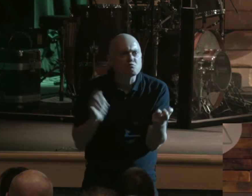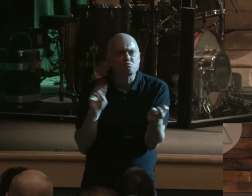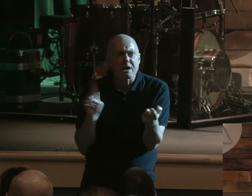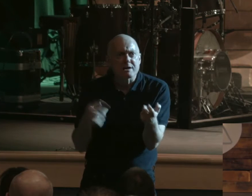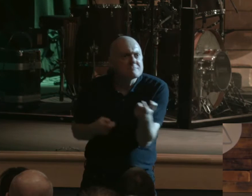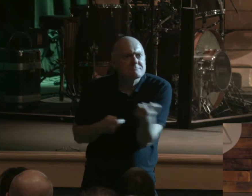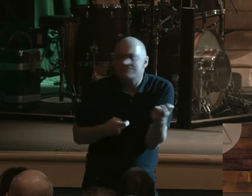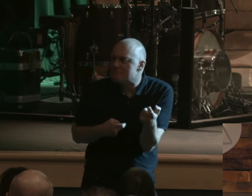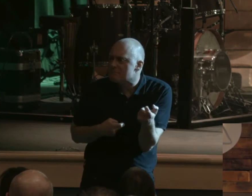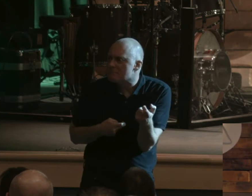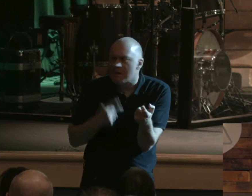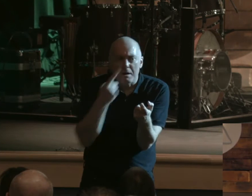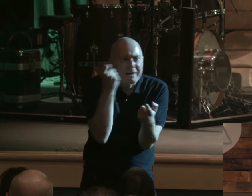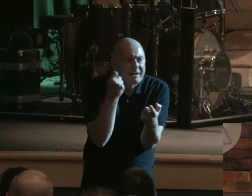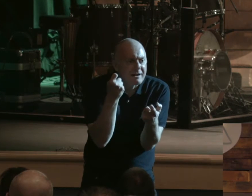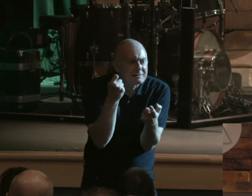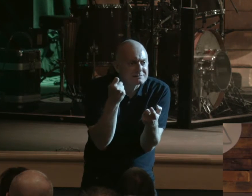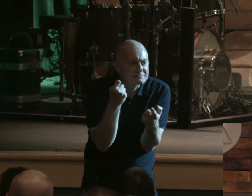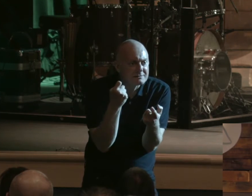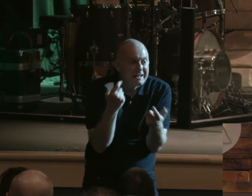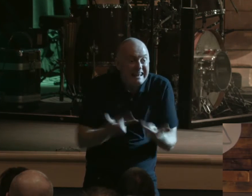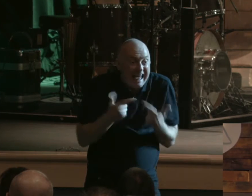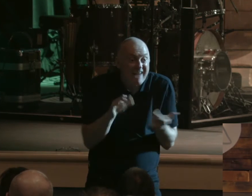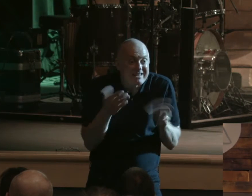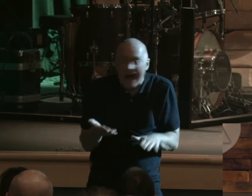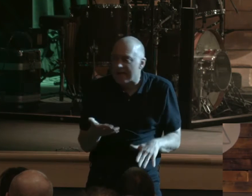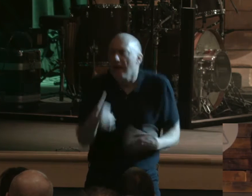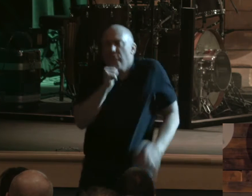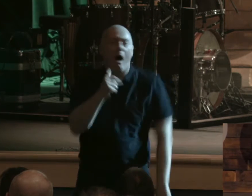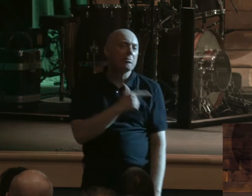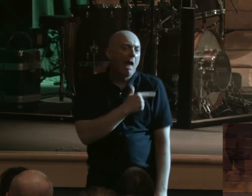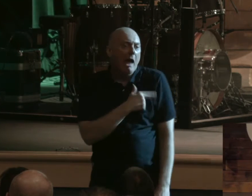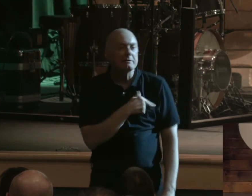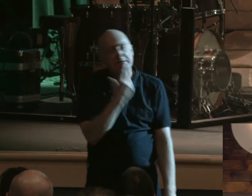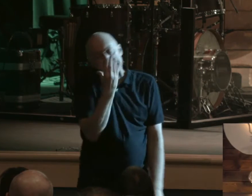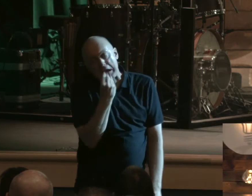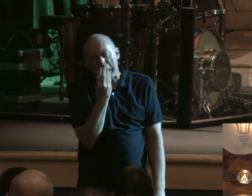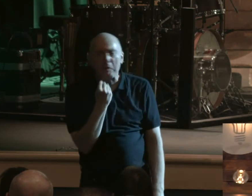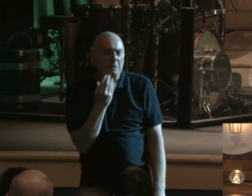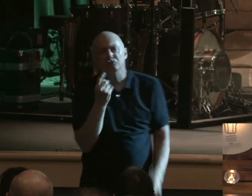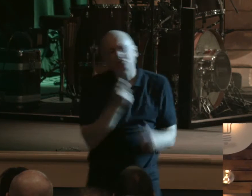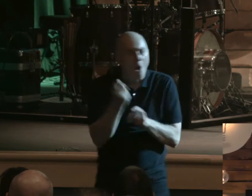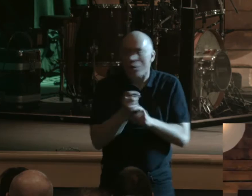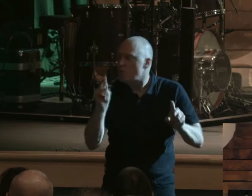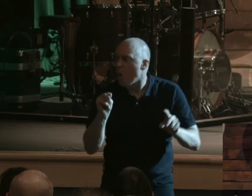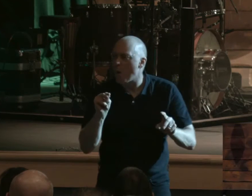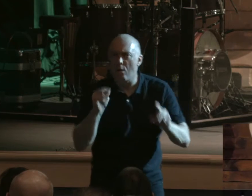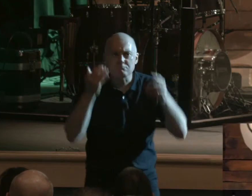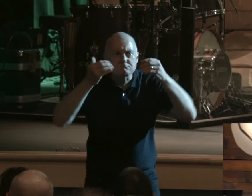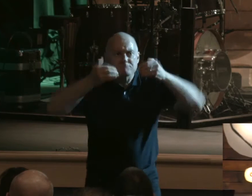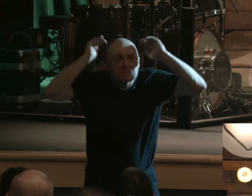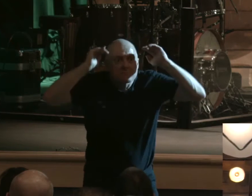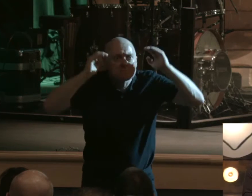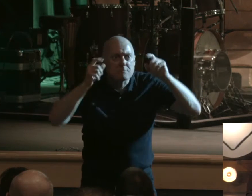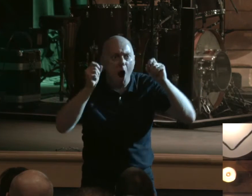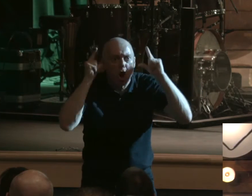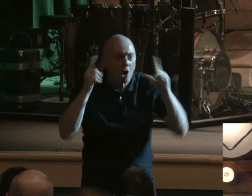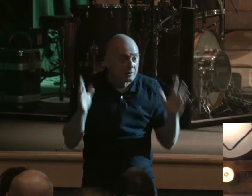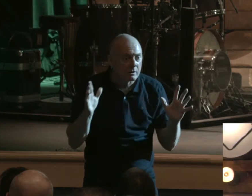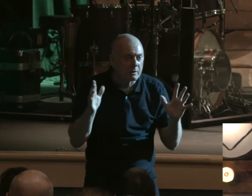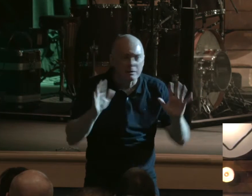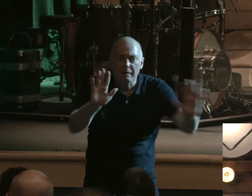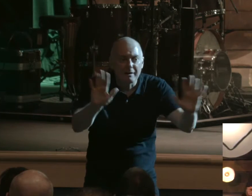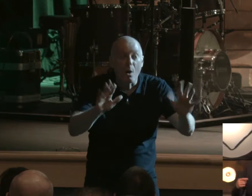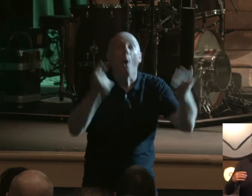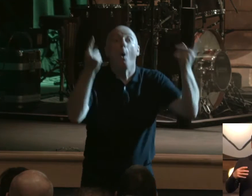go, because they know this is about life and death. They are not lazing around. They're not sleeping. They're not joking. They are alert. It's the reality